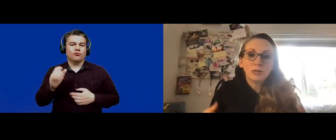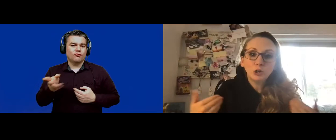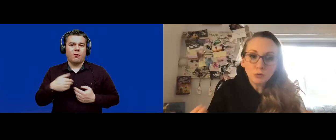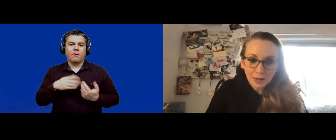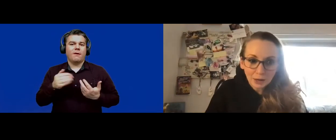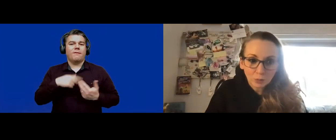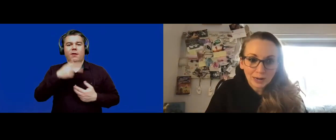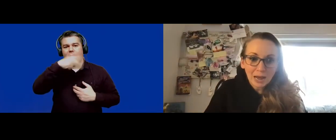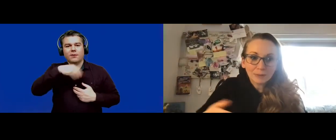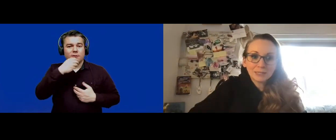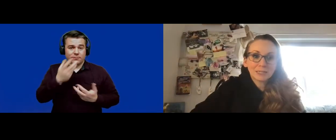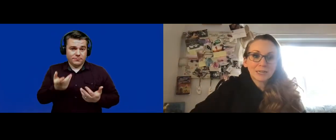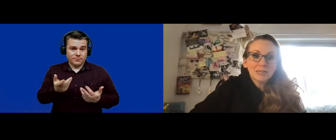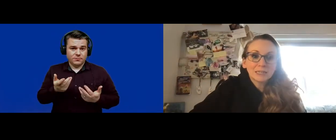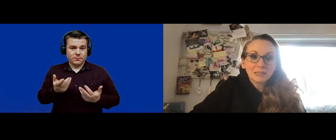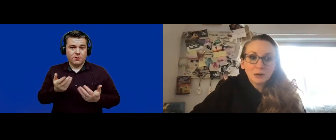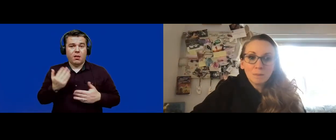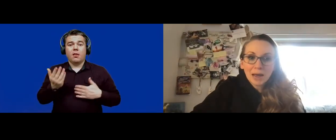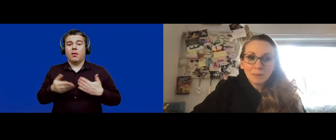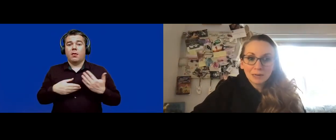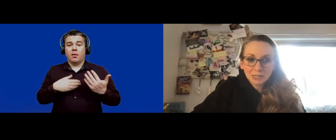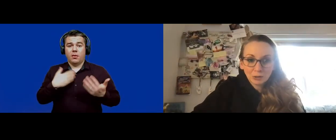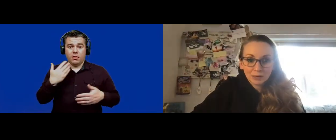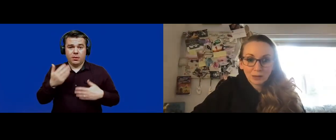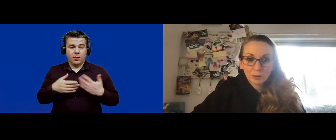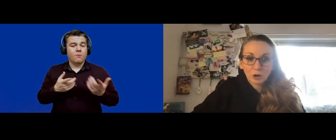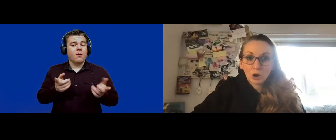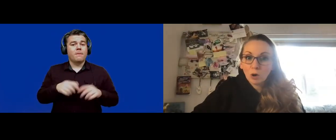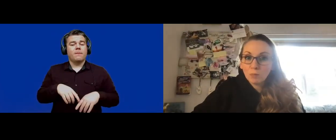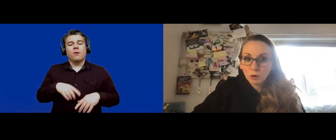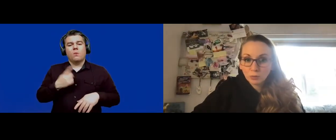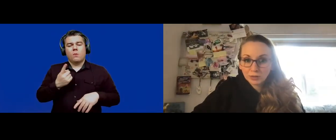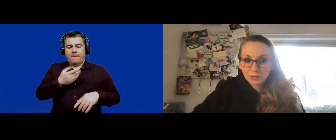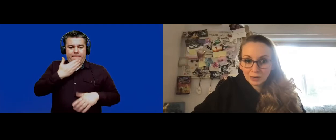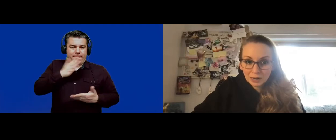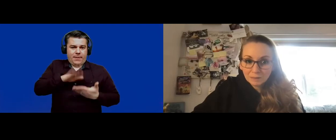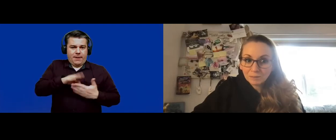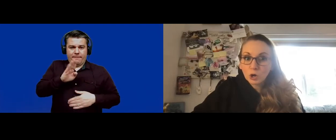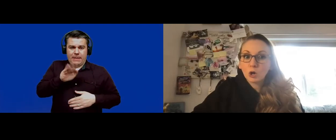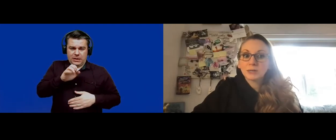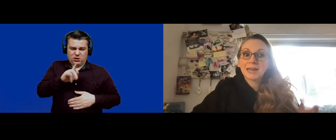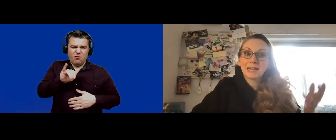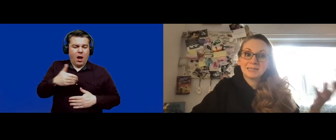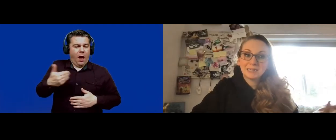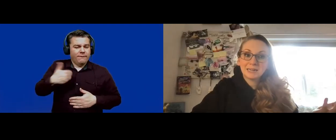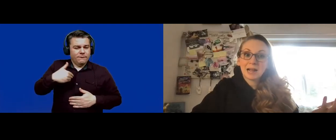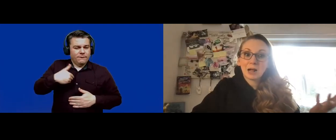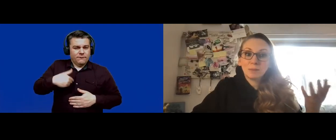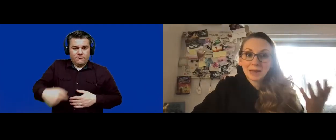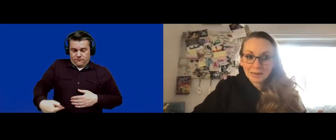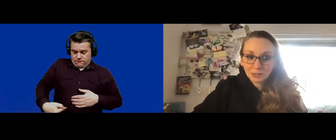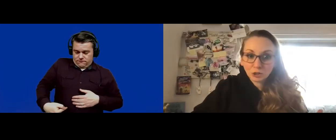When we do that, what happens is this little bad bacteria that we are all born with in the gut, called